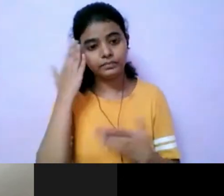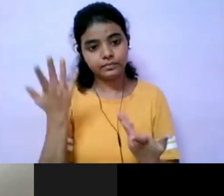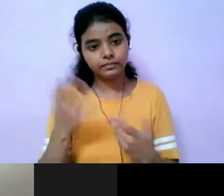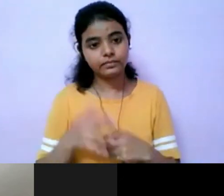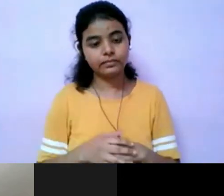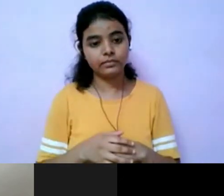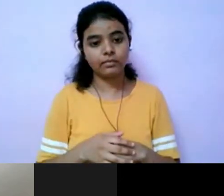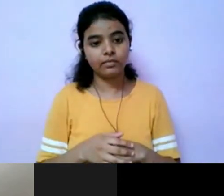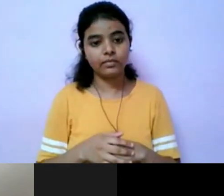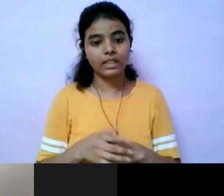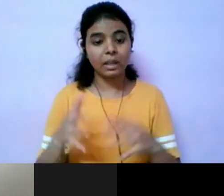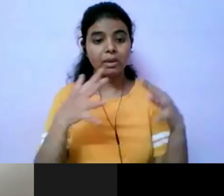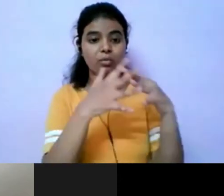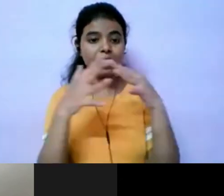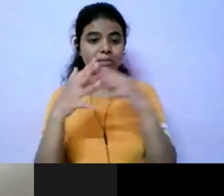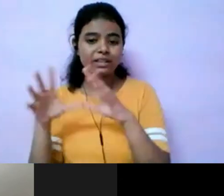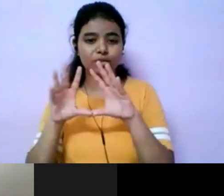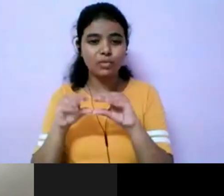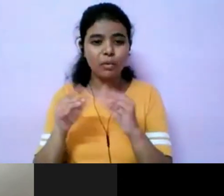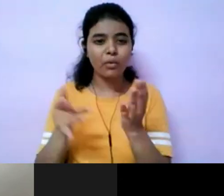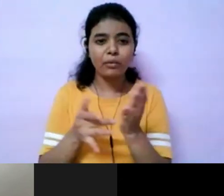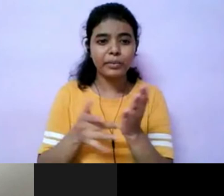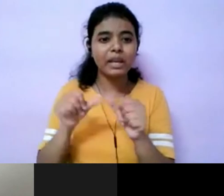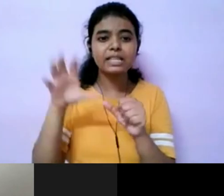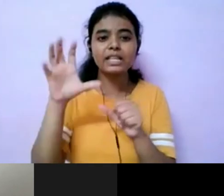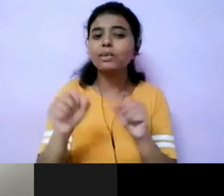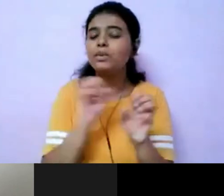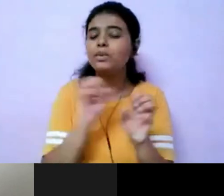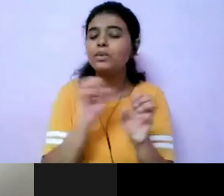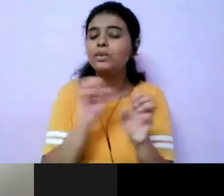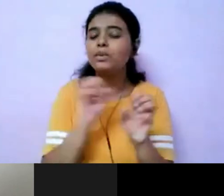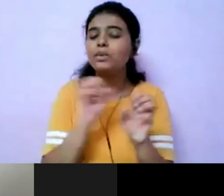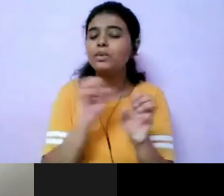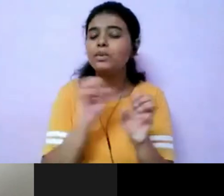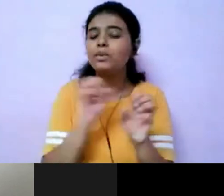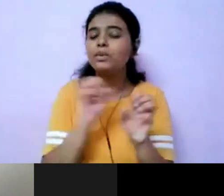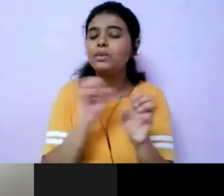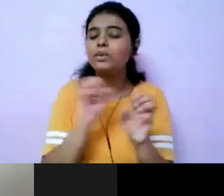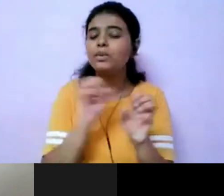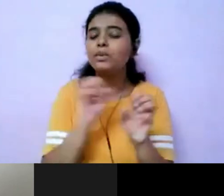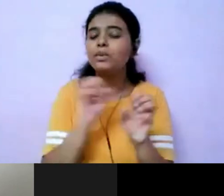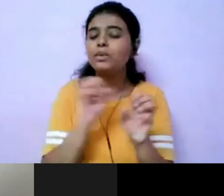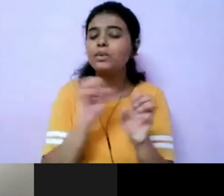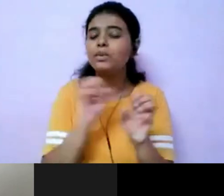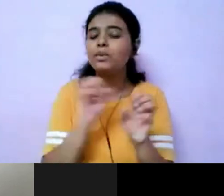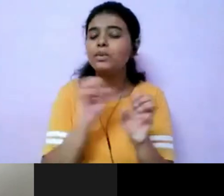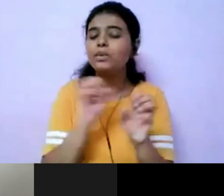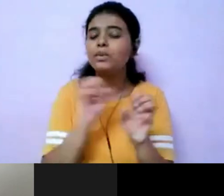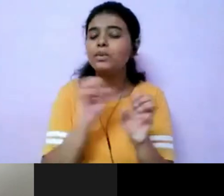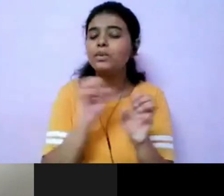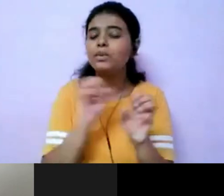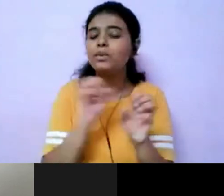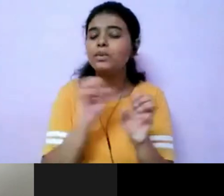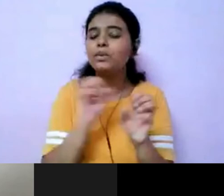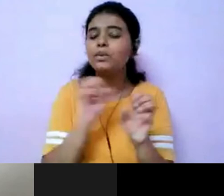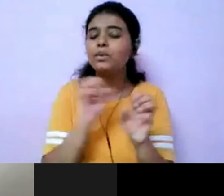The websites and the software are not accessible, isn't there some special place for you people? You know,